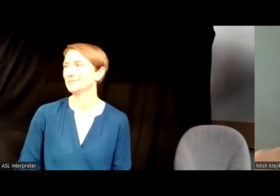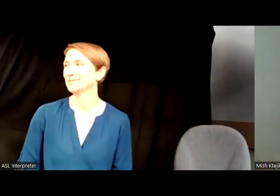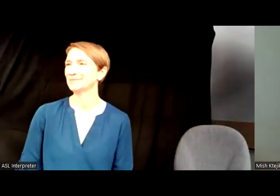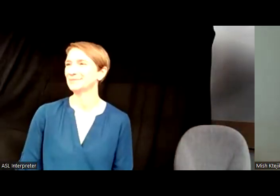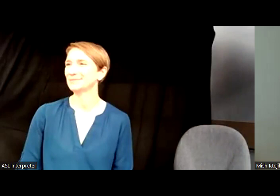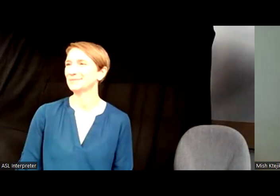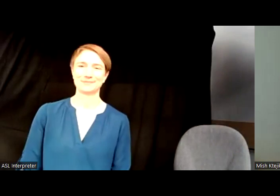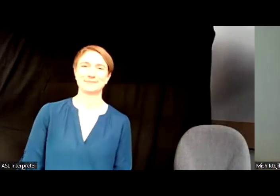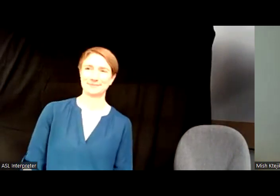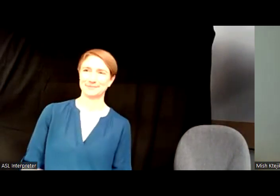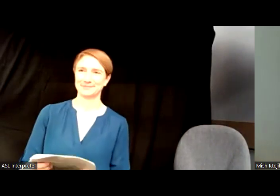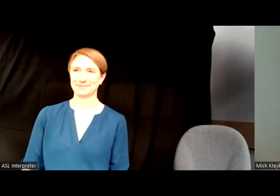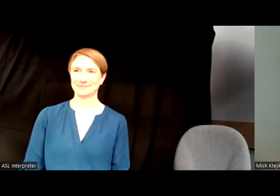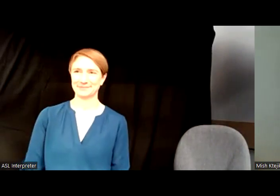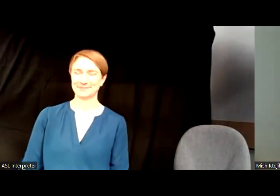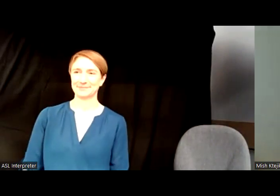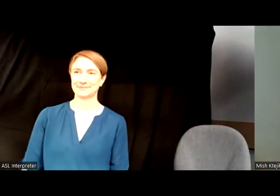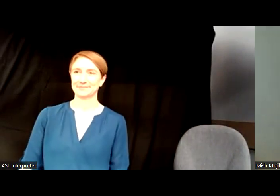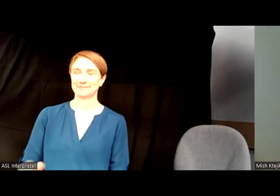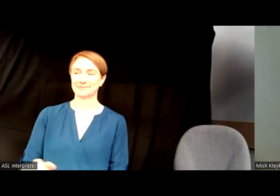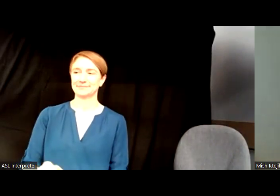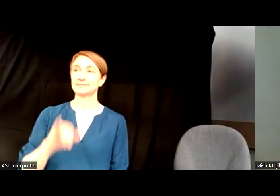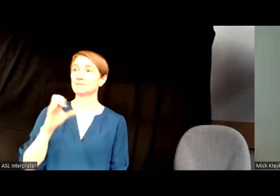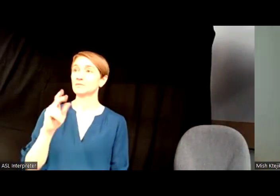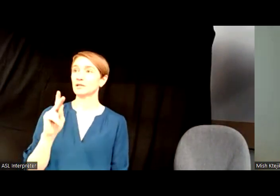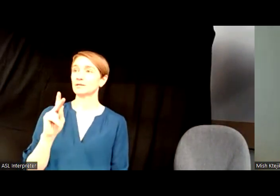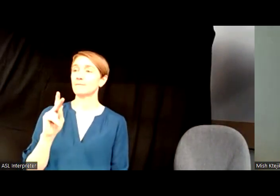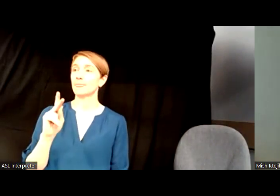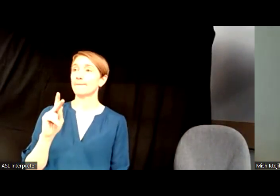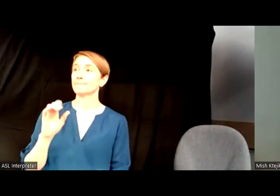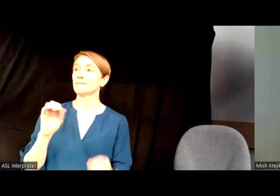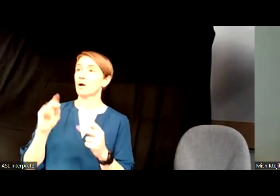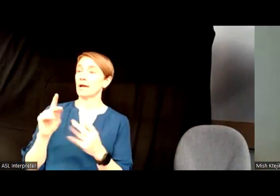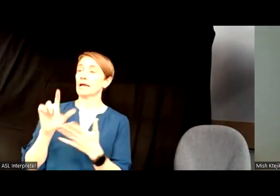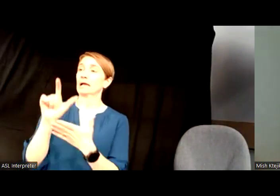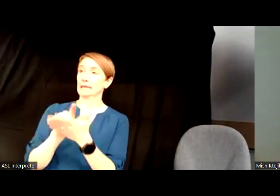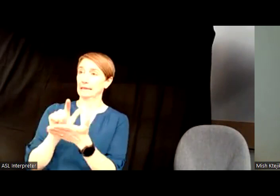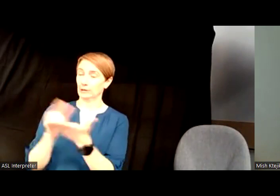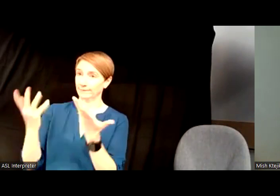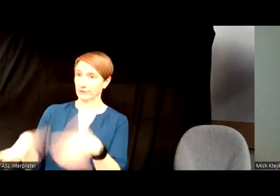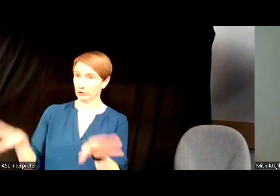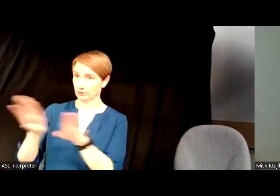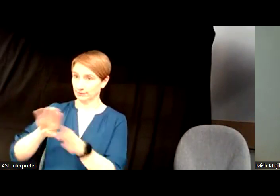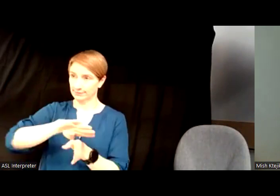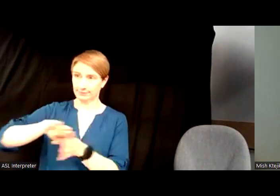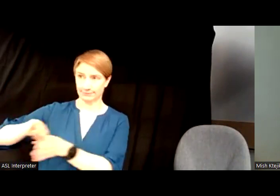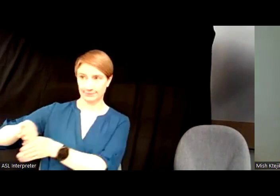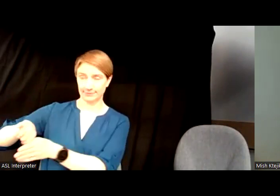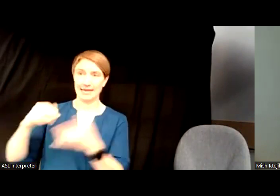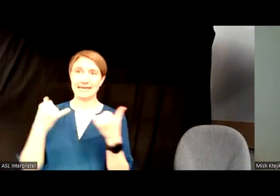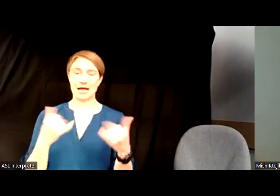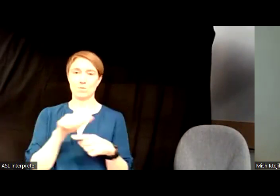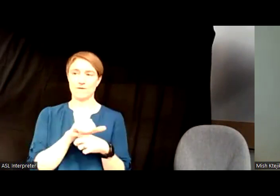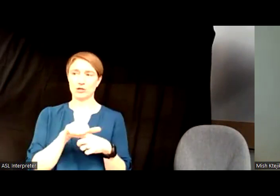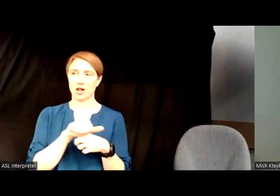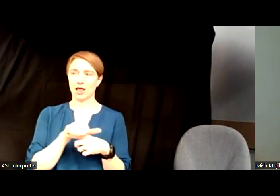Elliot, okay, I'm done your. This is Jack, okay. So we're closing legal. Now we are on